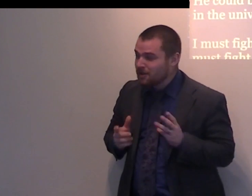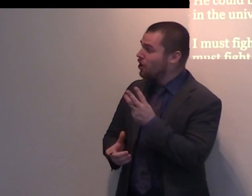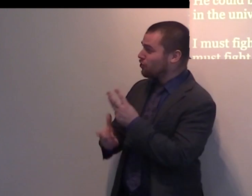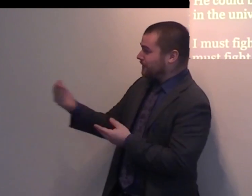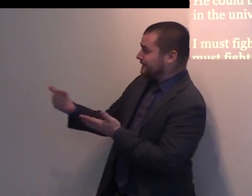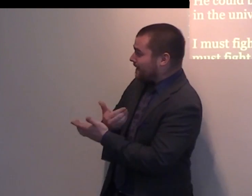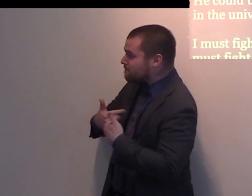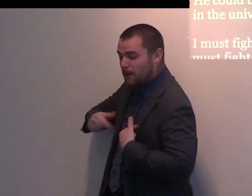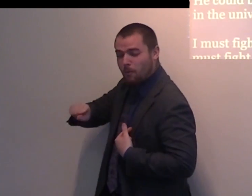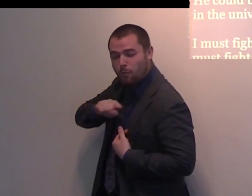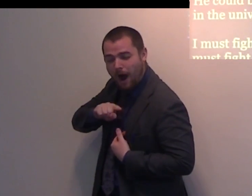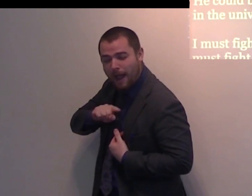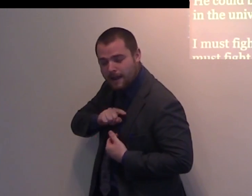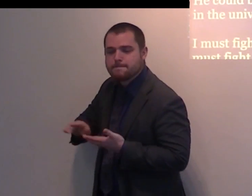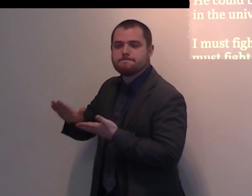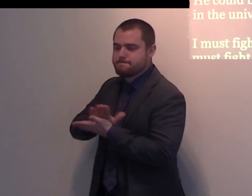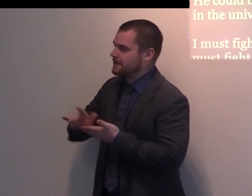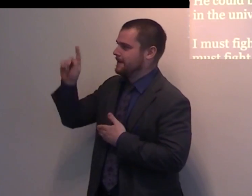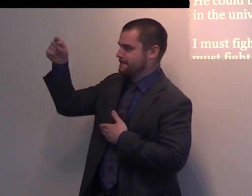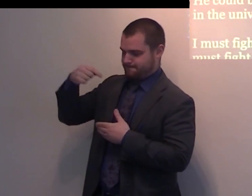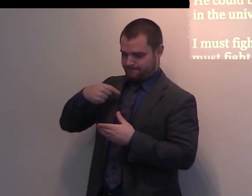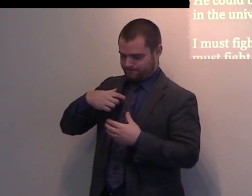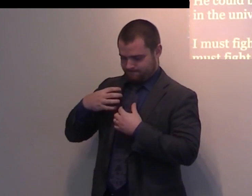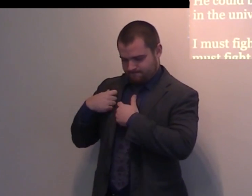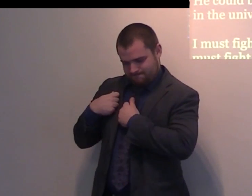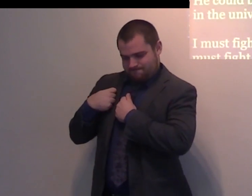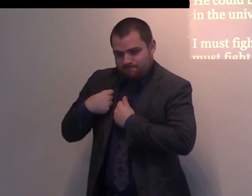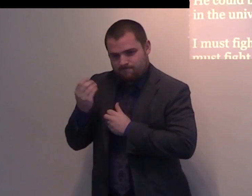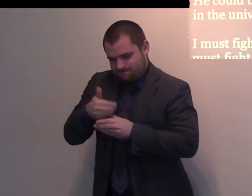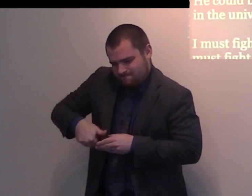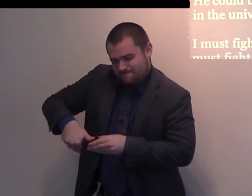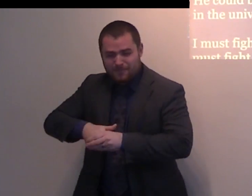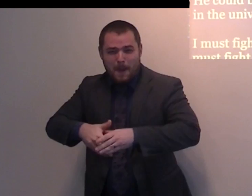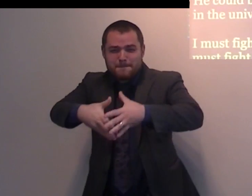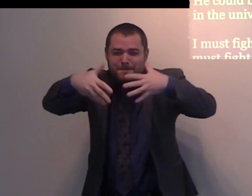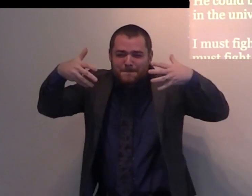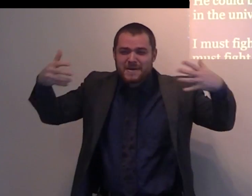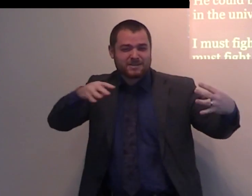God saved me so He could bring me into the biggest war in the universe.